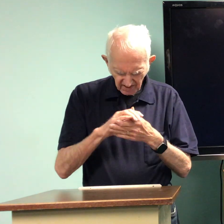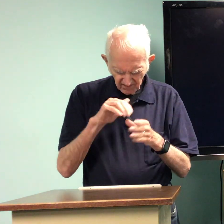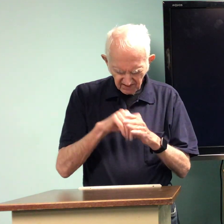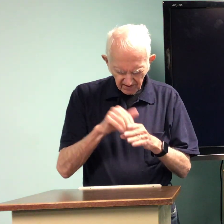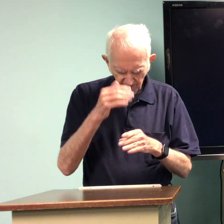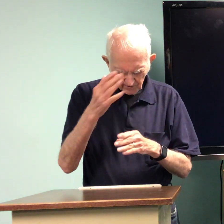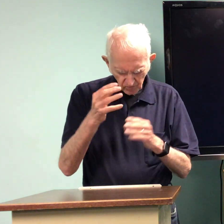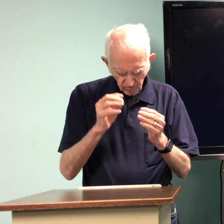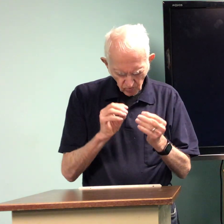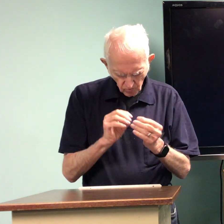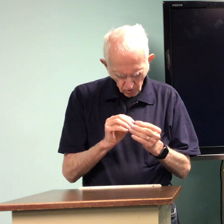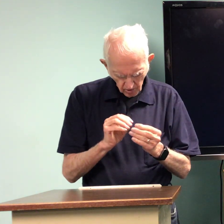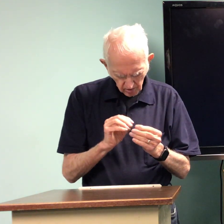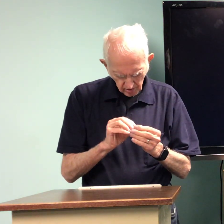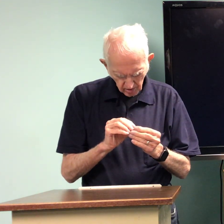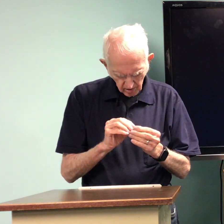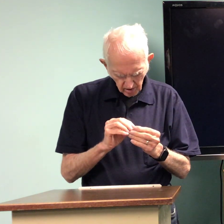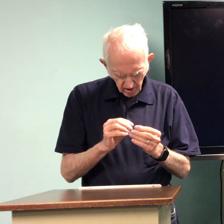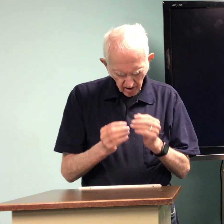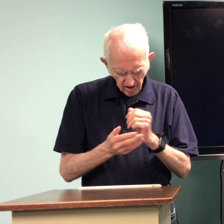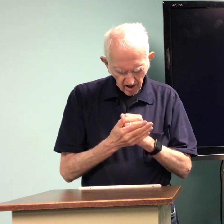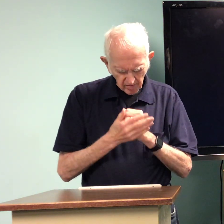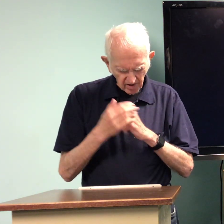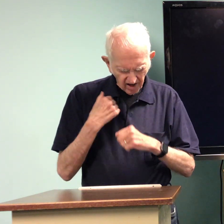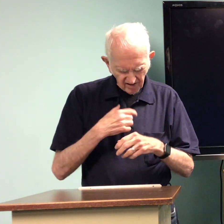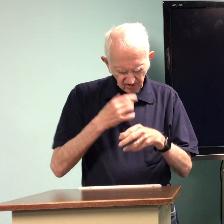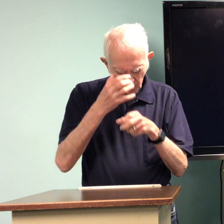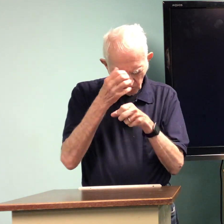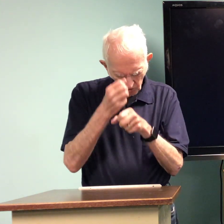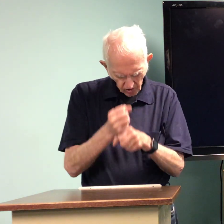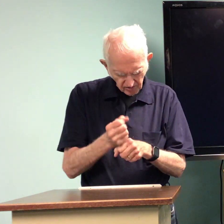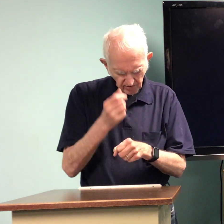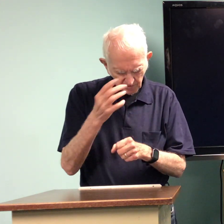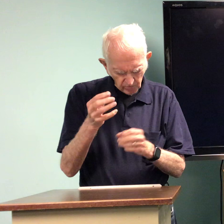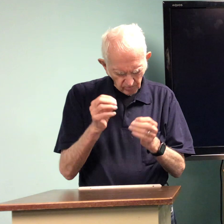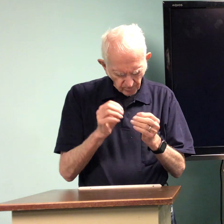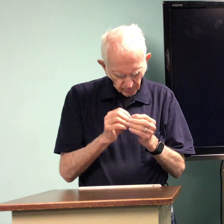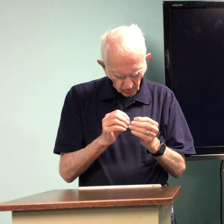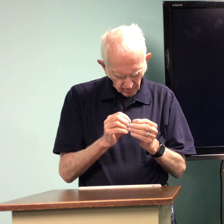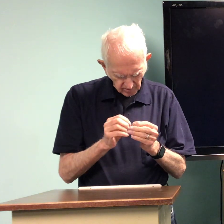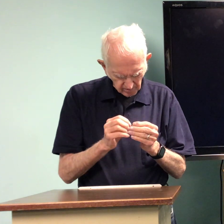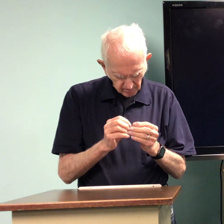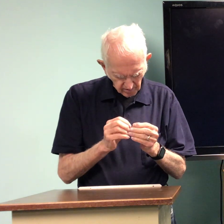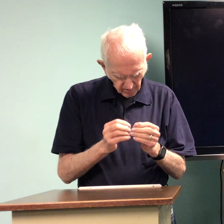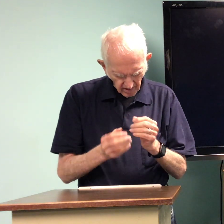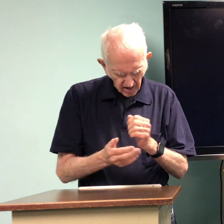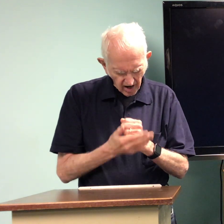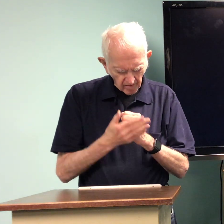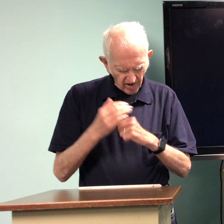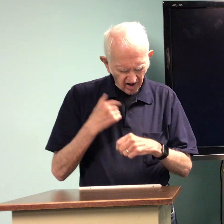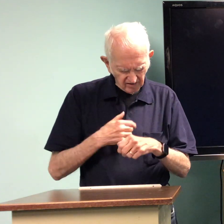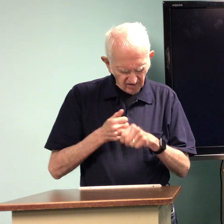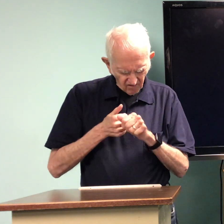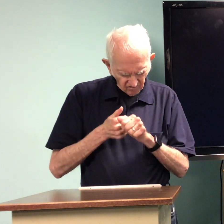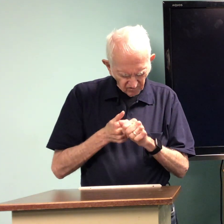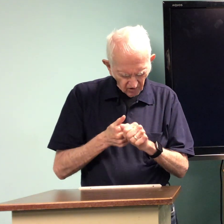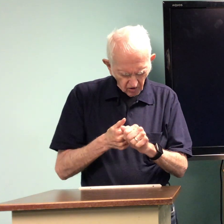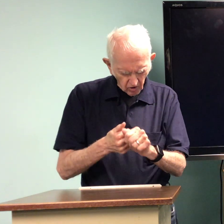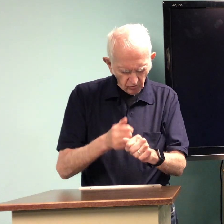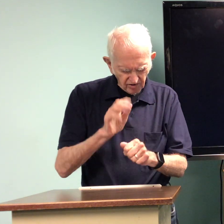Help us to believe in you more. Help us to trust in you more. Help us to follow